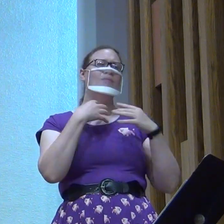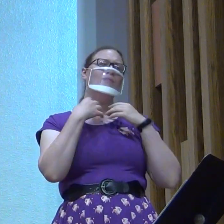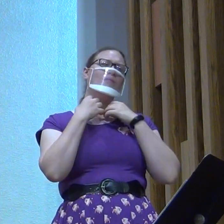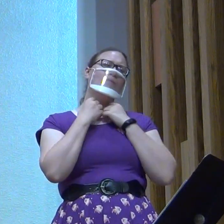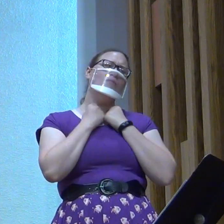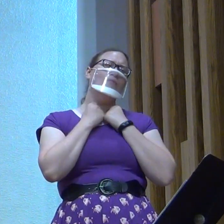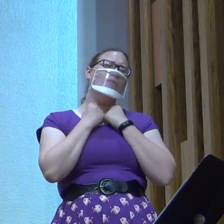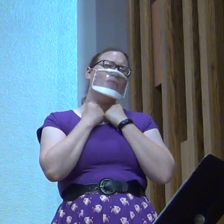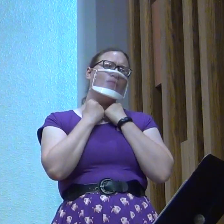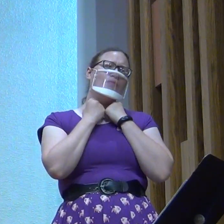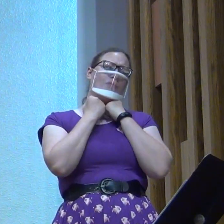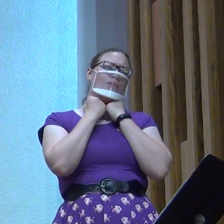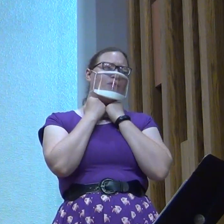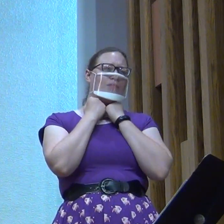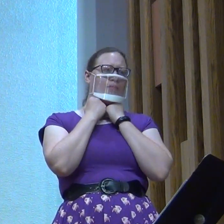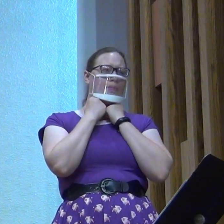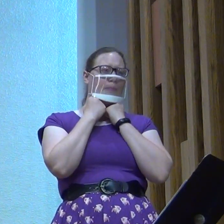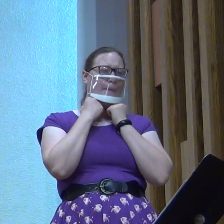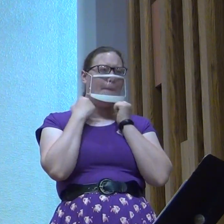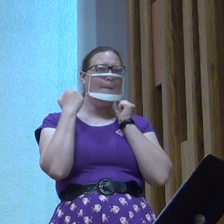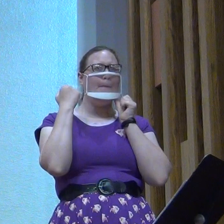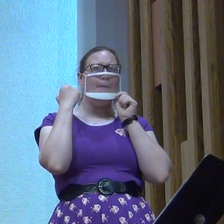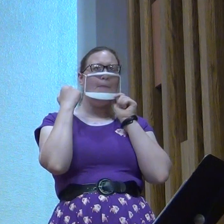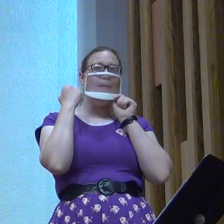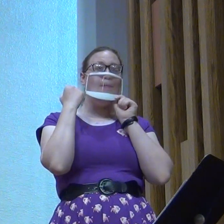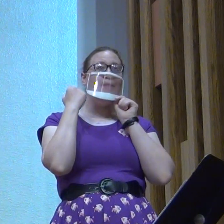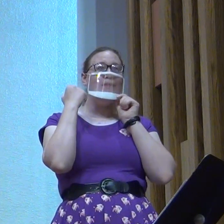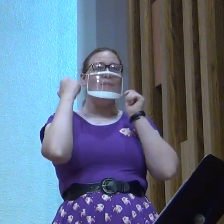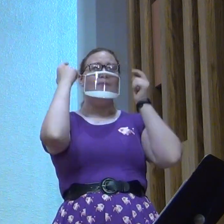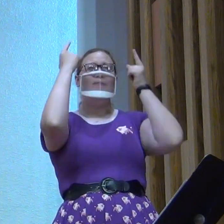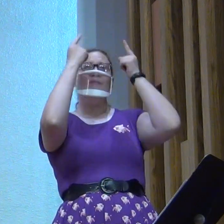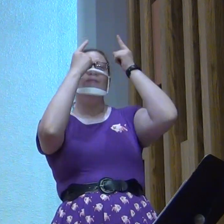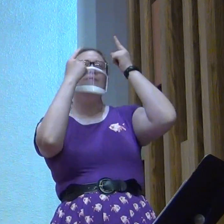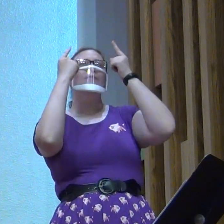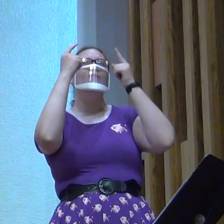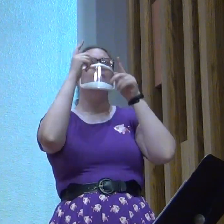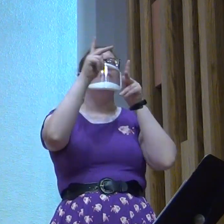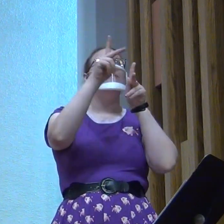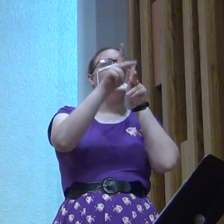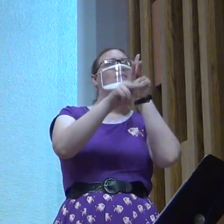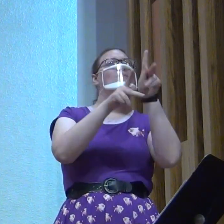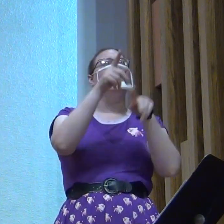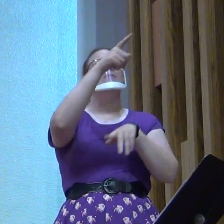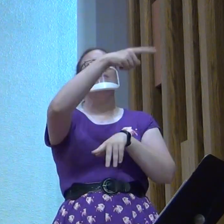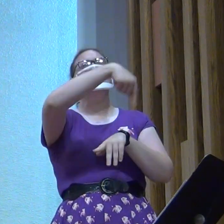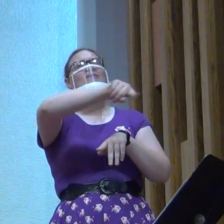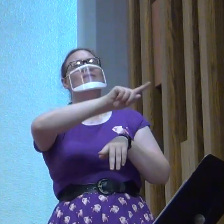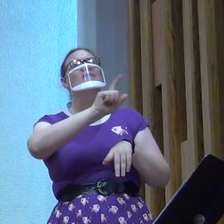We've been thinking about people who are standing in need.